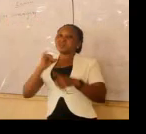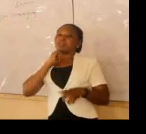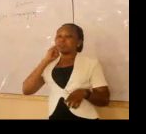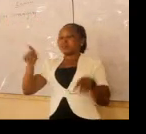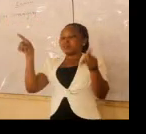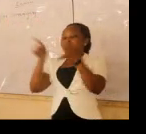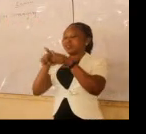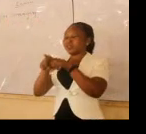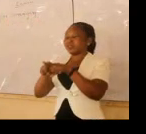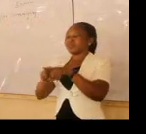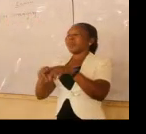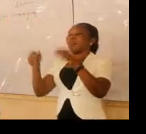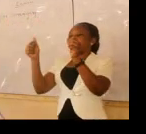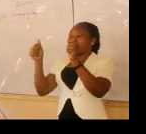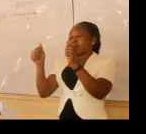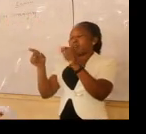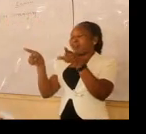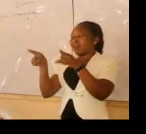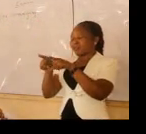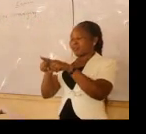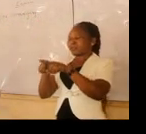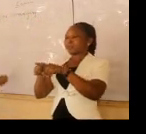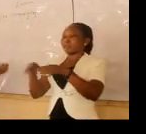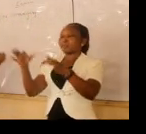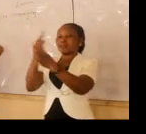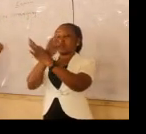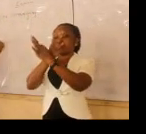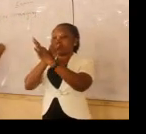originated from a man called